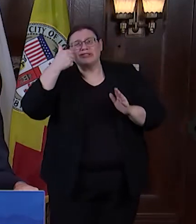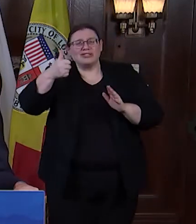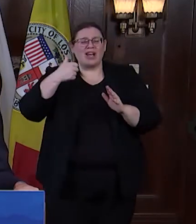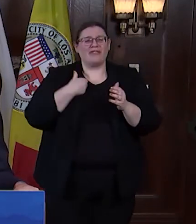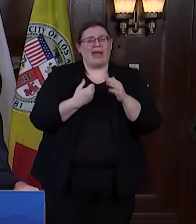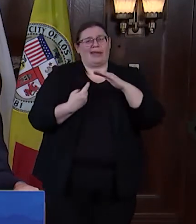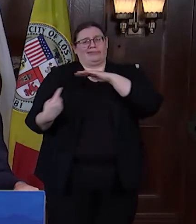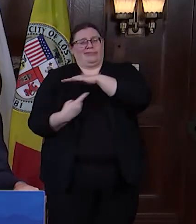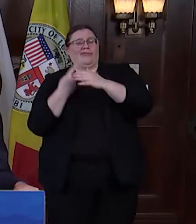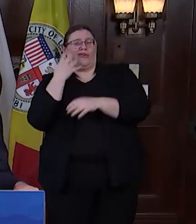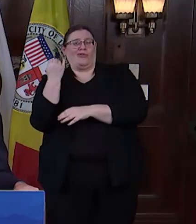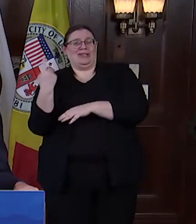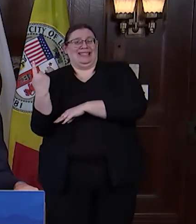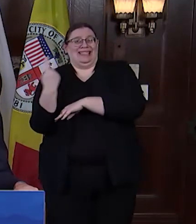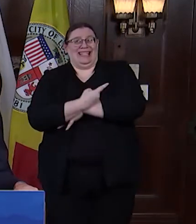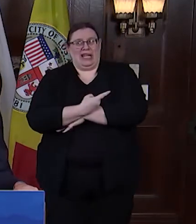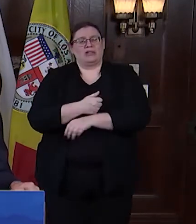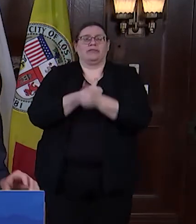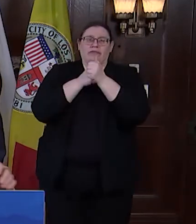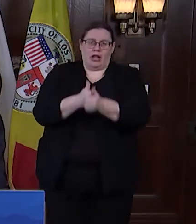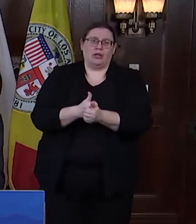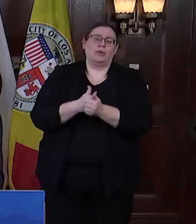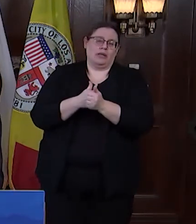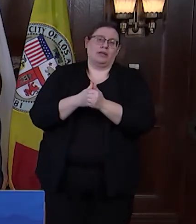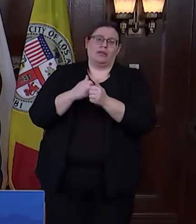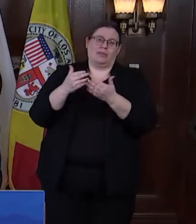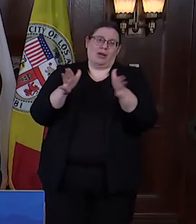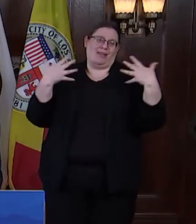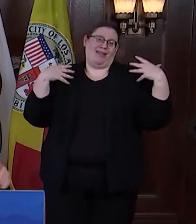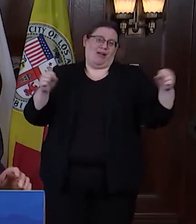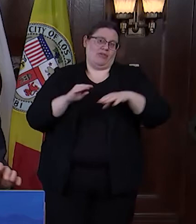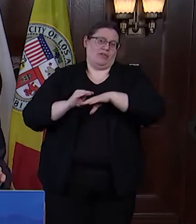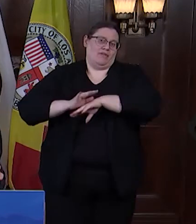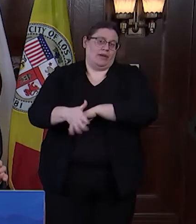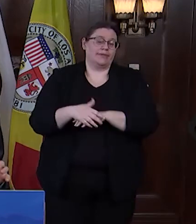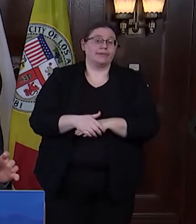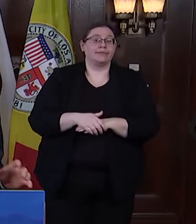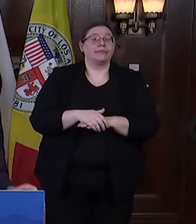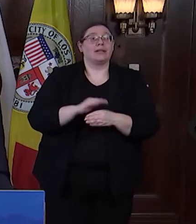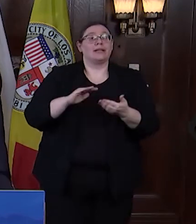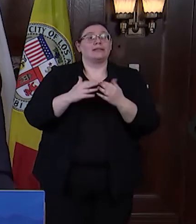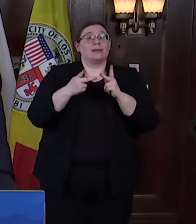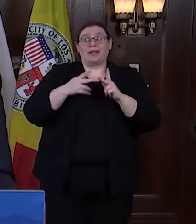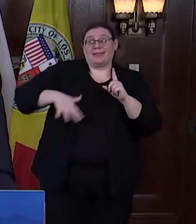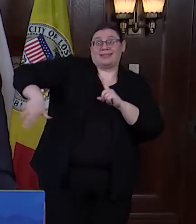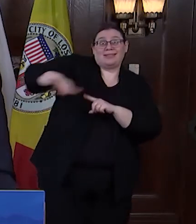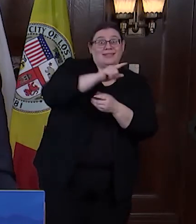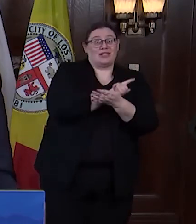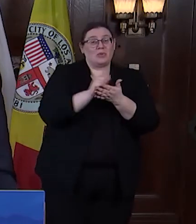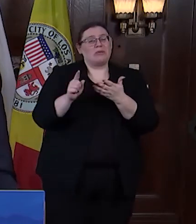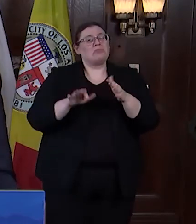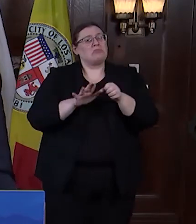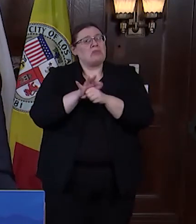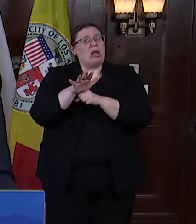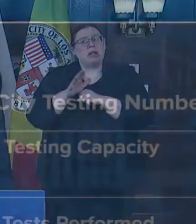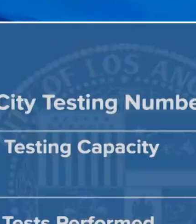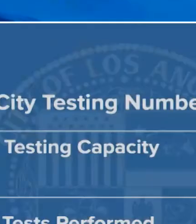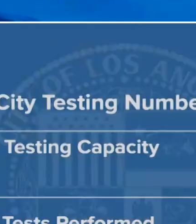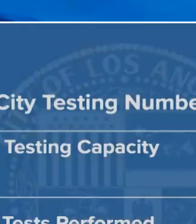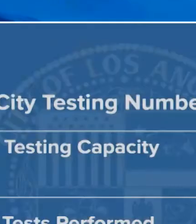per the county's Department of Public Health advice. At city sites this week, we have plenty of capacity for you. We can test